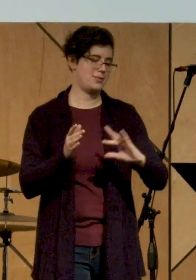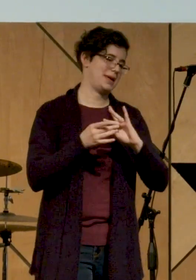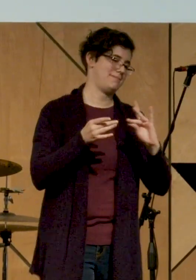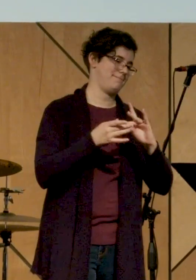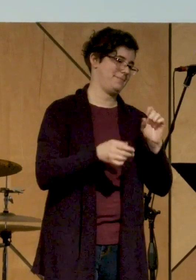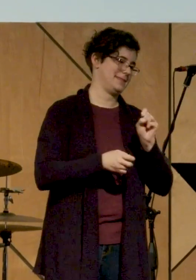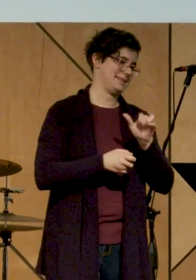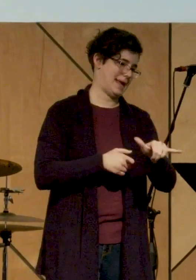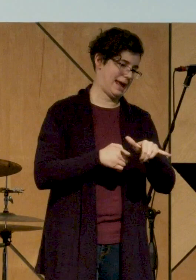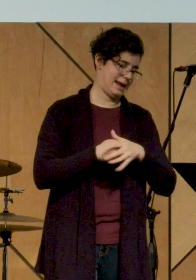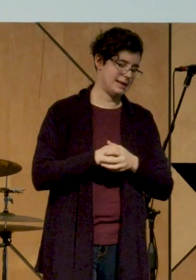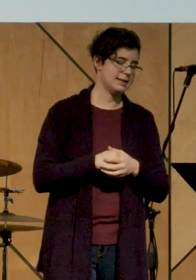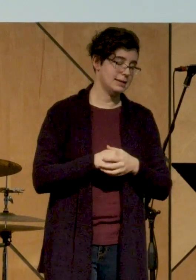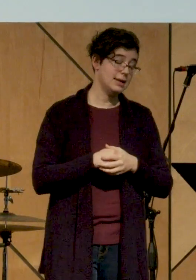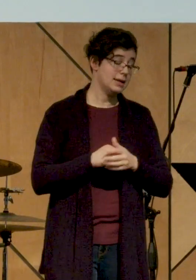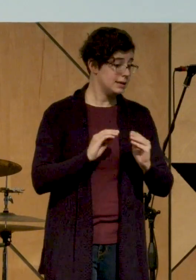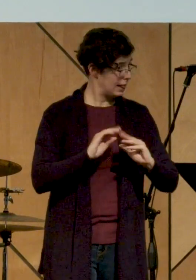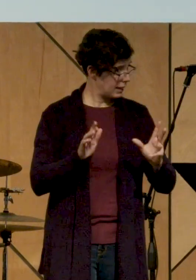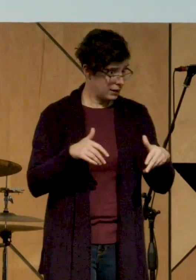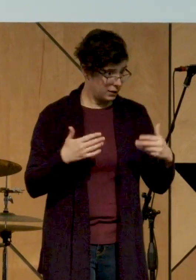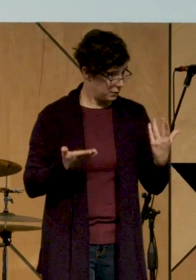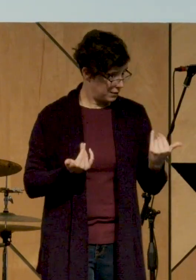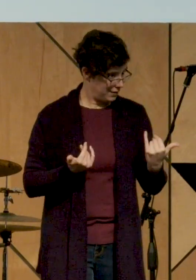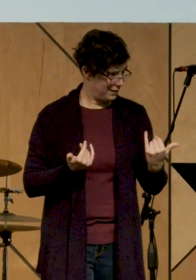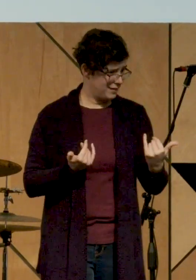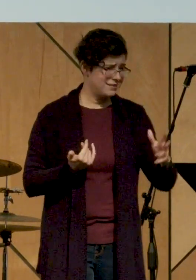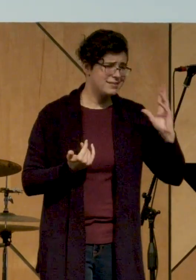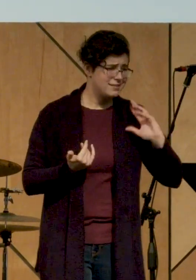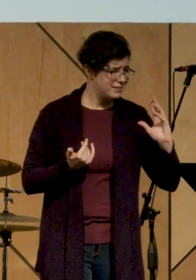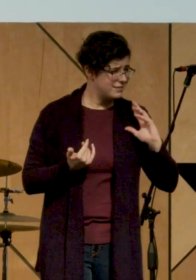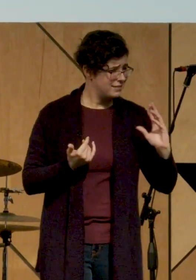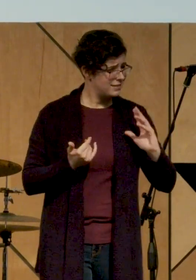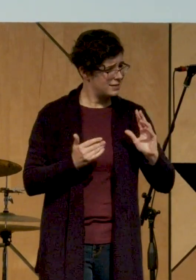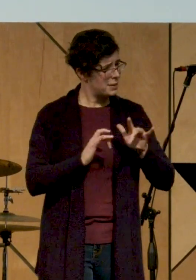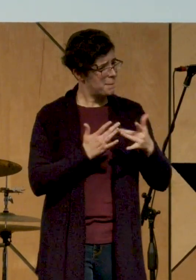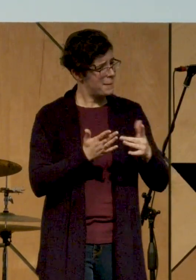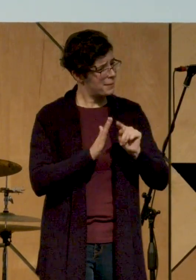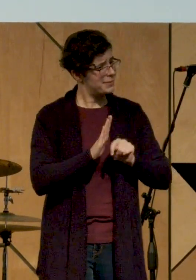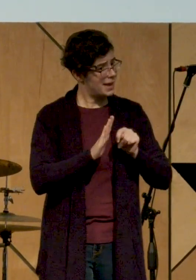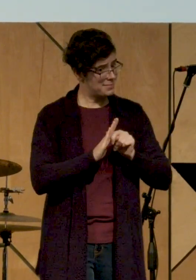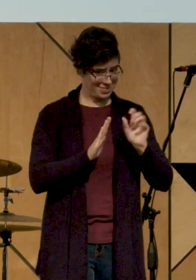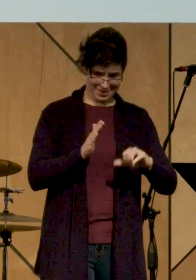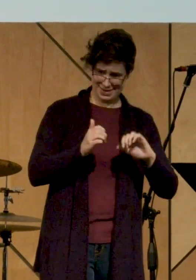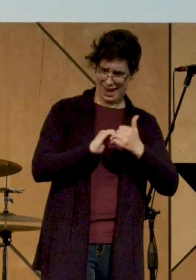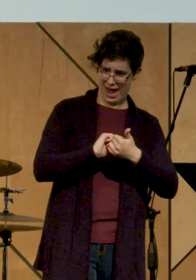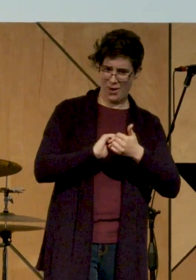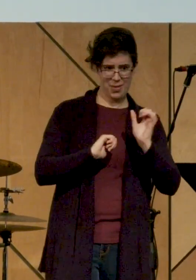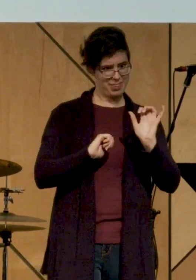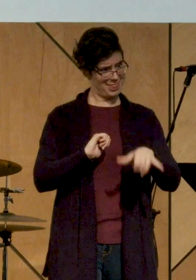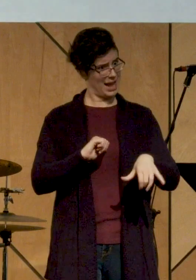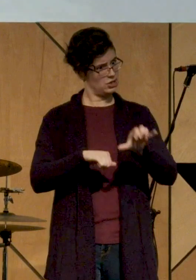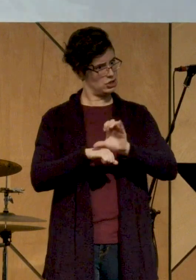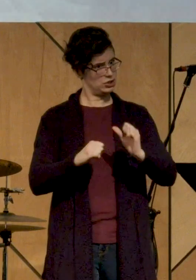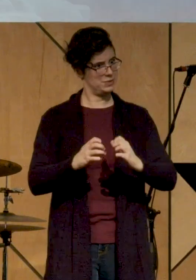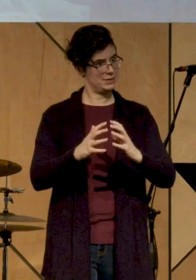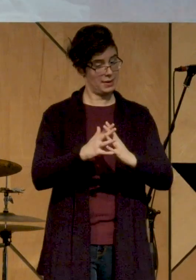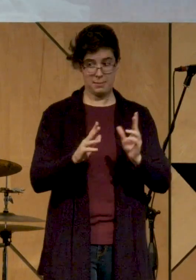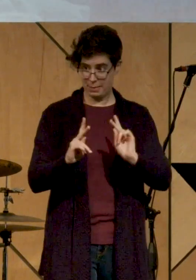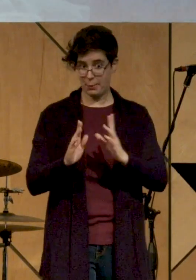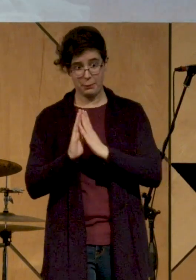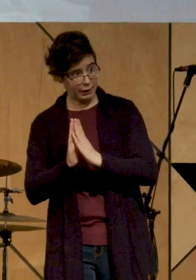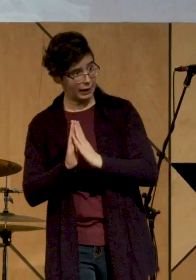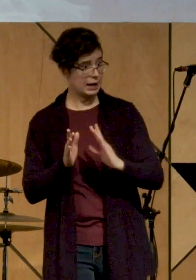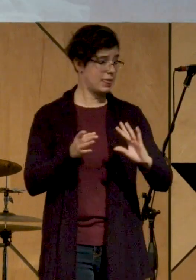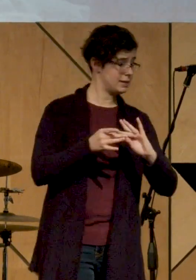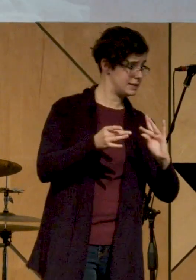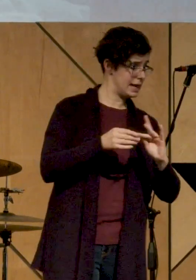we say. And this is clear because that's how the church in Colossians got its start, was there were people who were praying and saying. Let me show it to